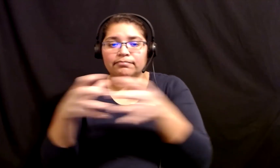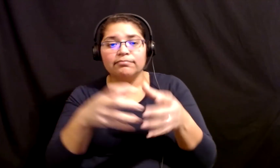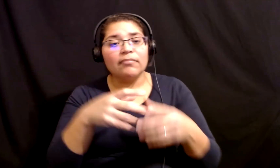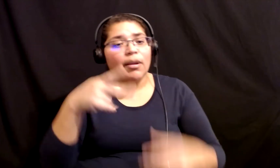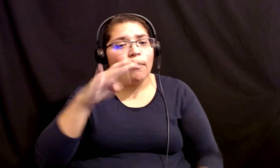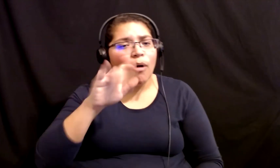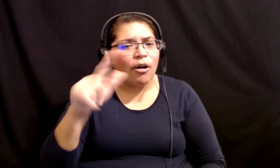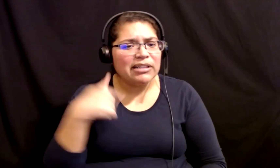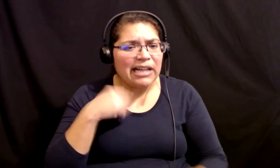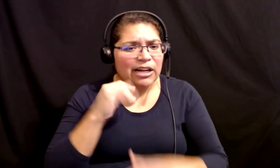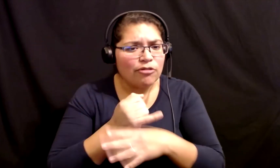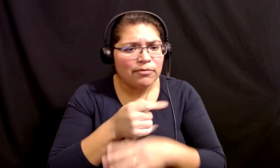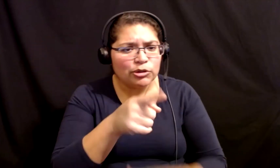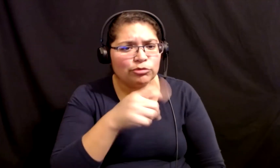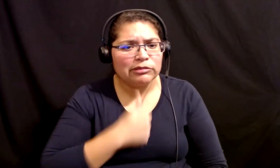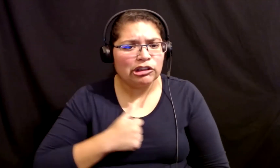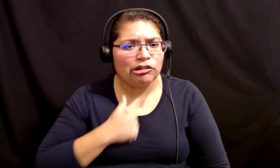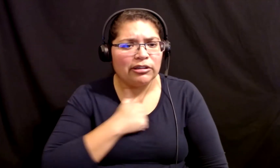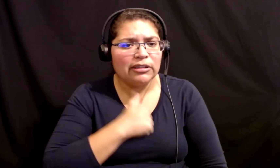you? I'm sorry.